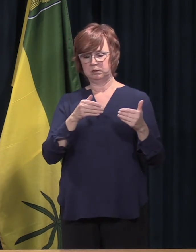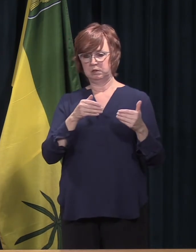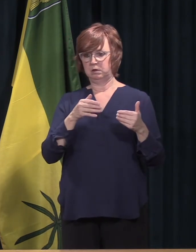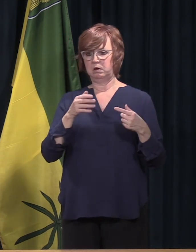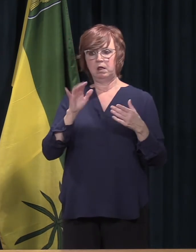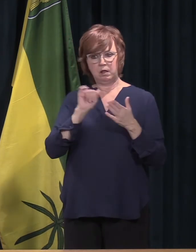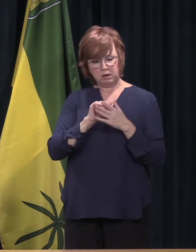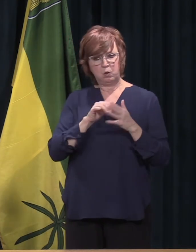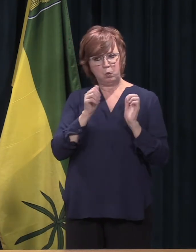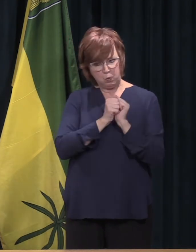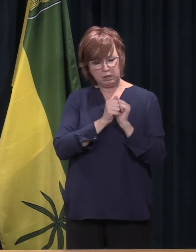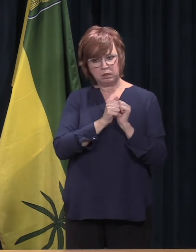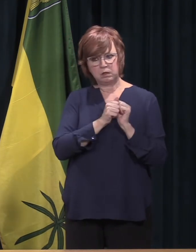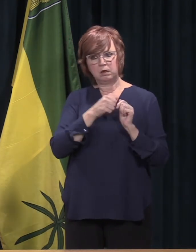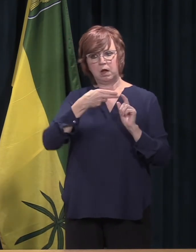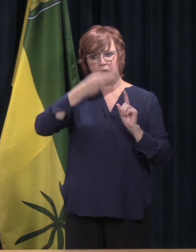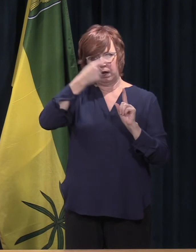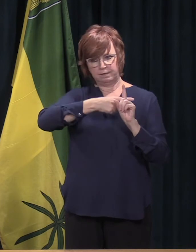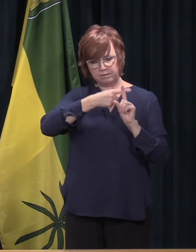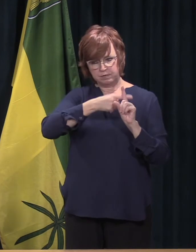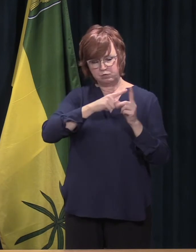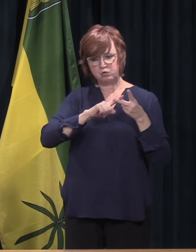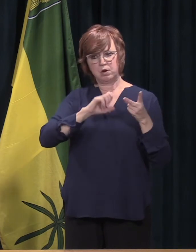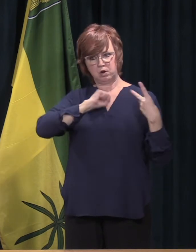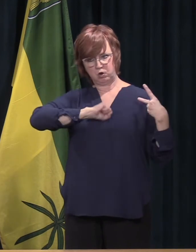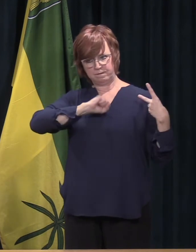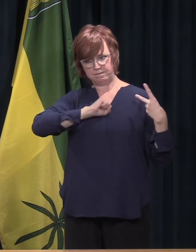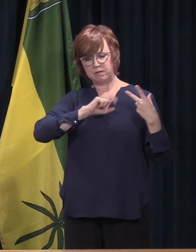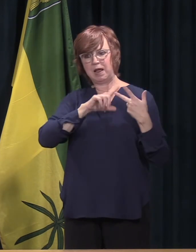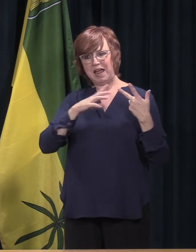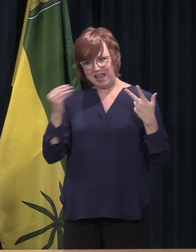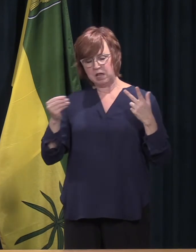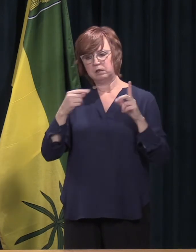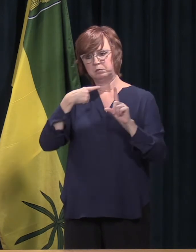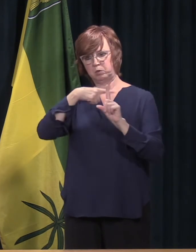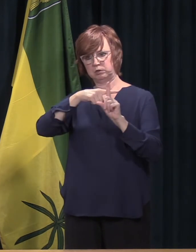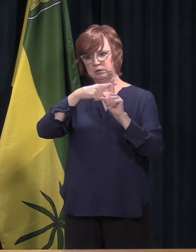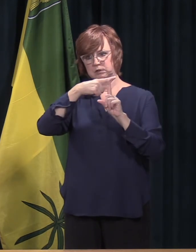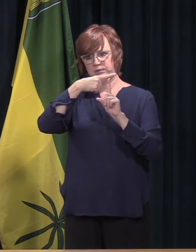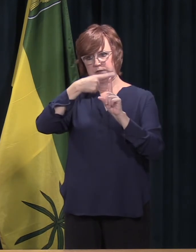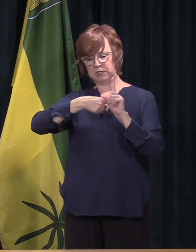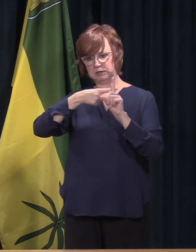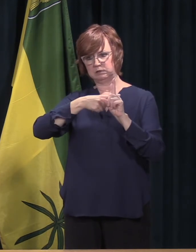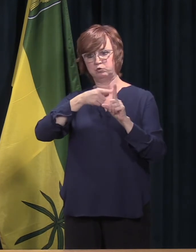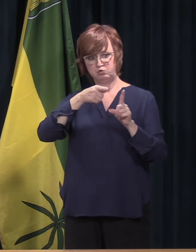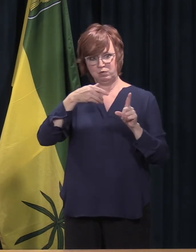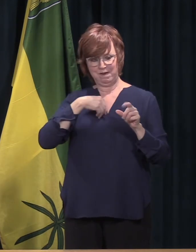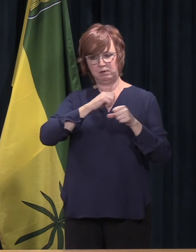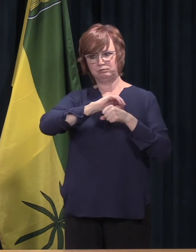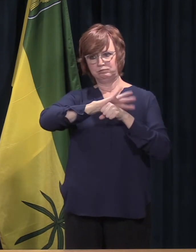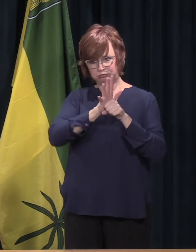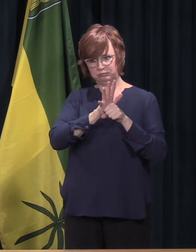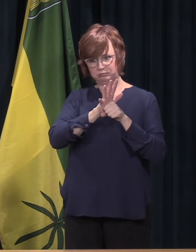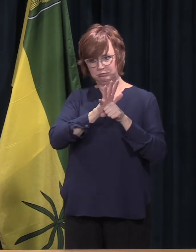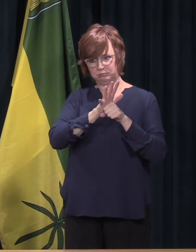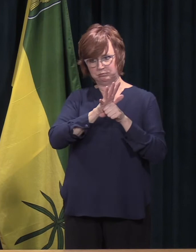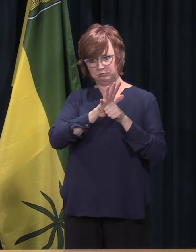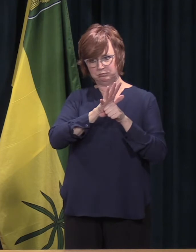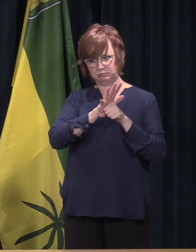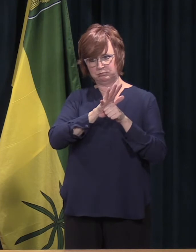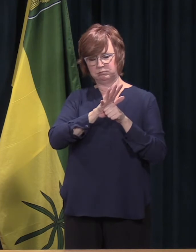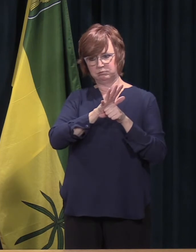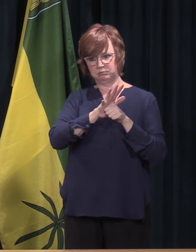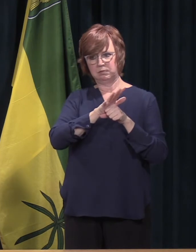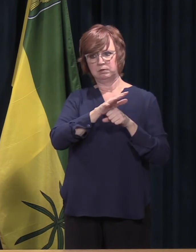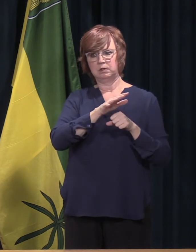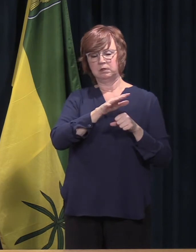fever, cough, your test is positive. You really have to isolate very stringently. If you have traveled back